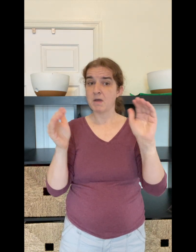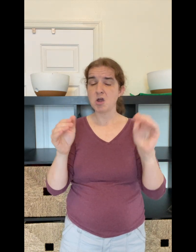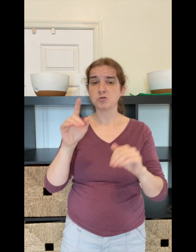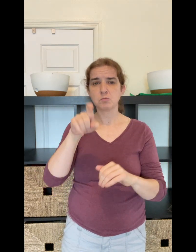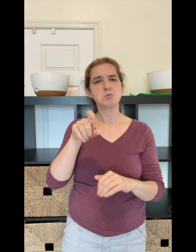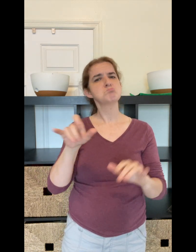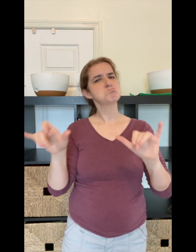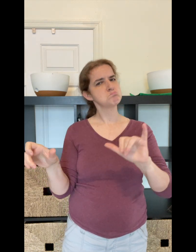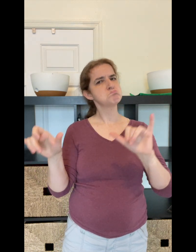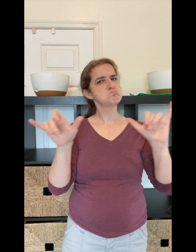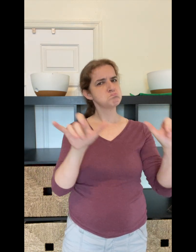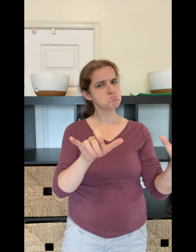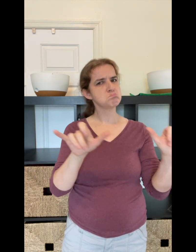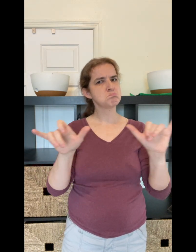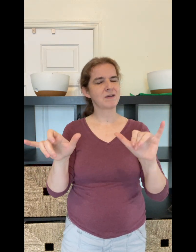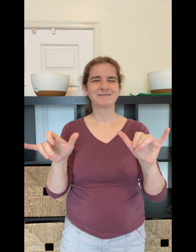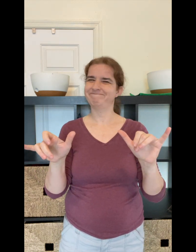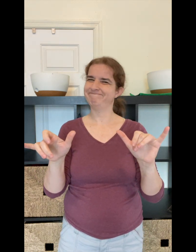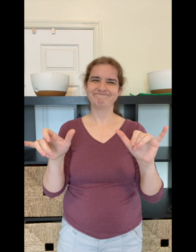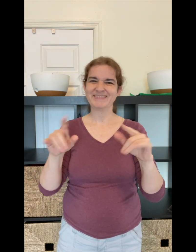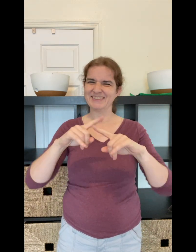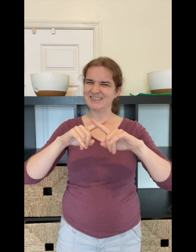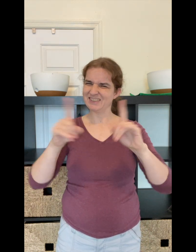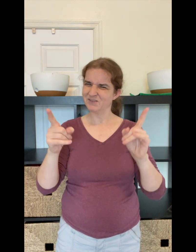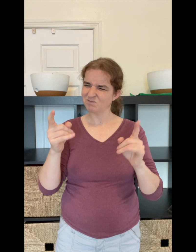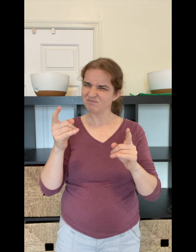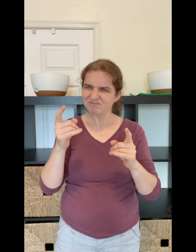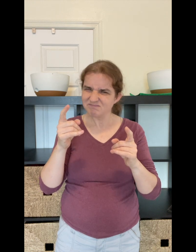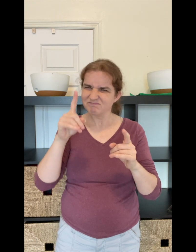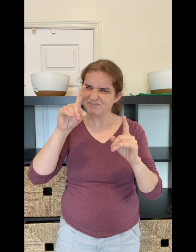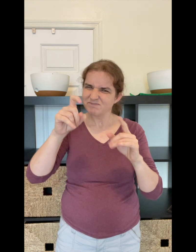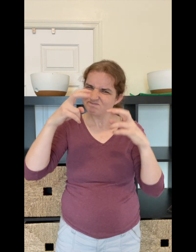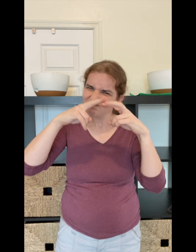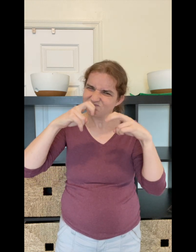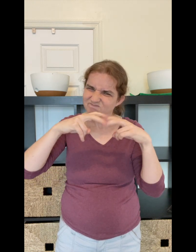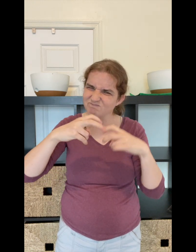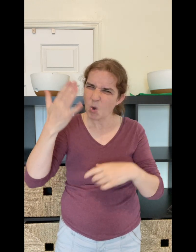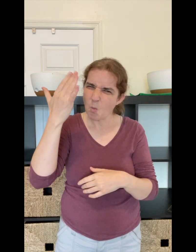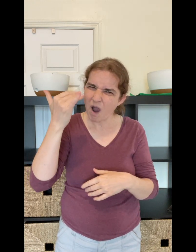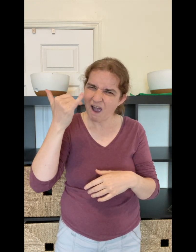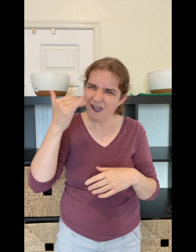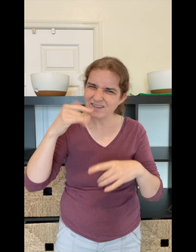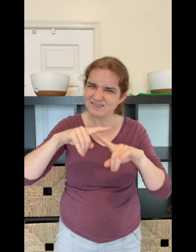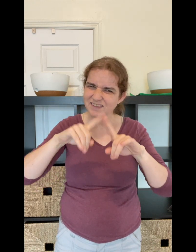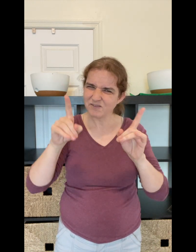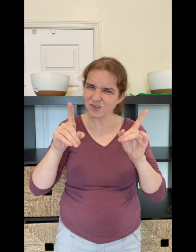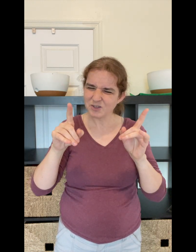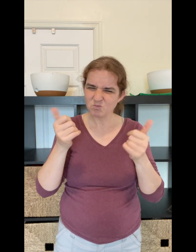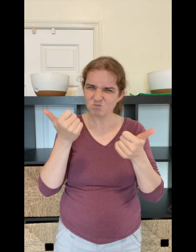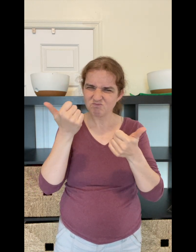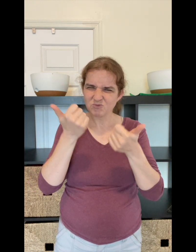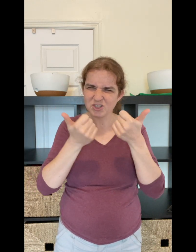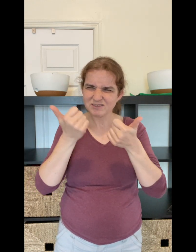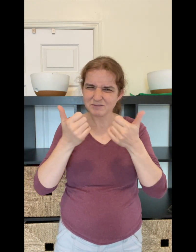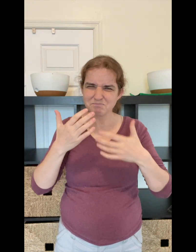When you compare, it should be about the same, but it's very different. You need to analyze, why is it so